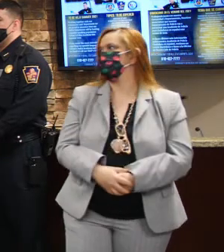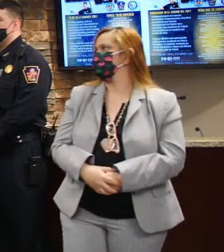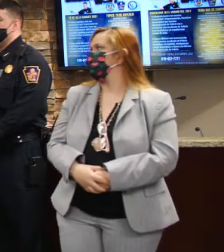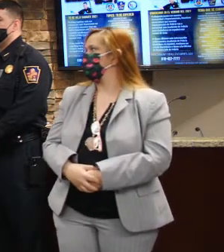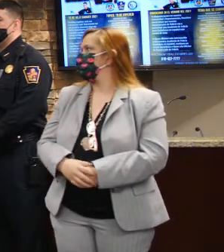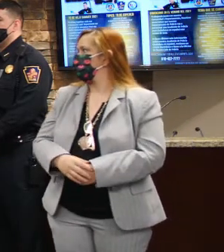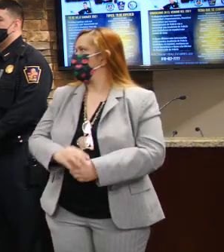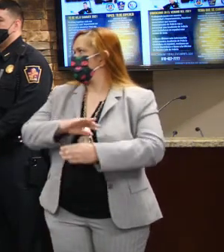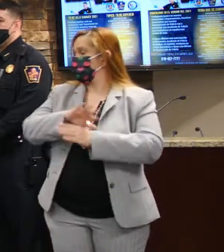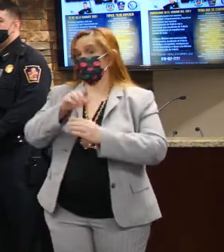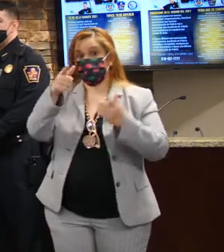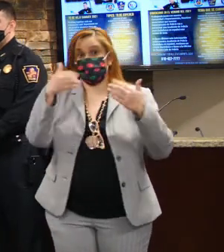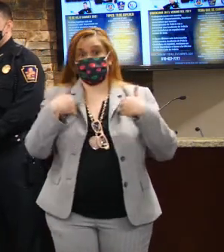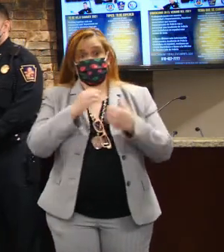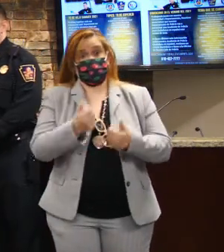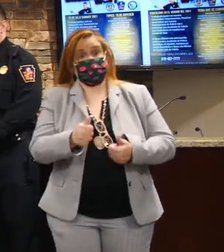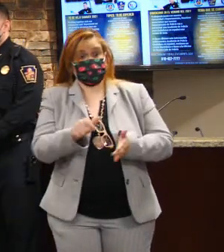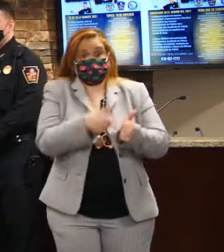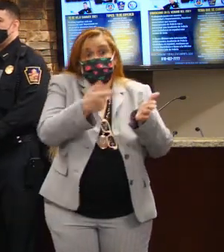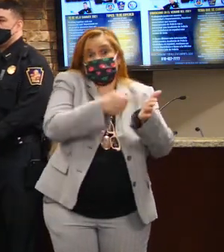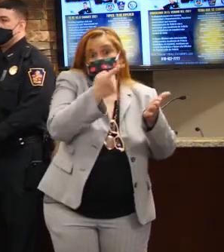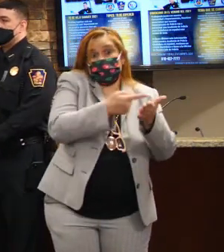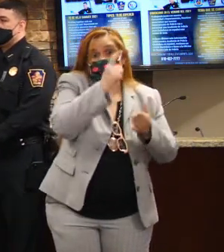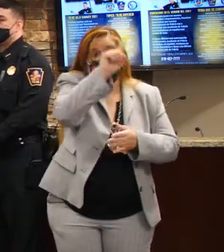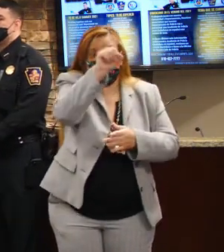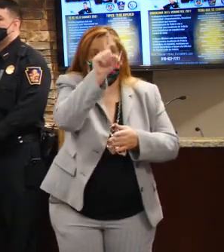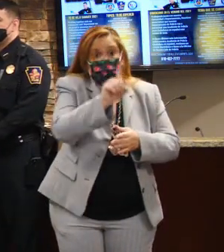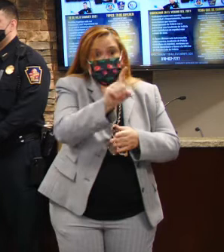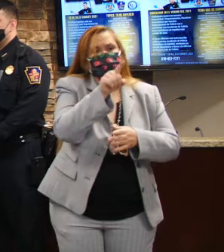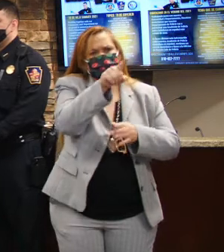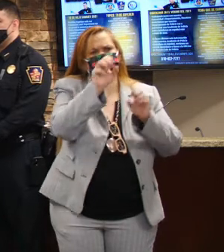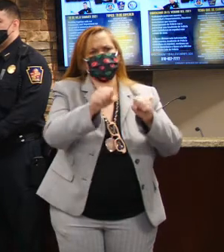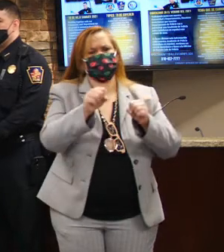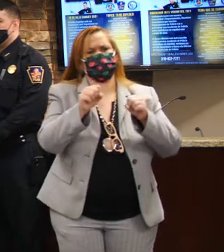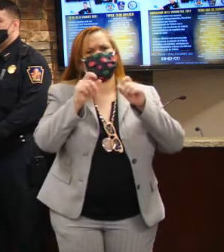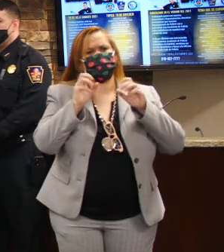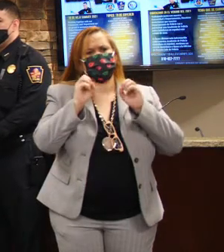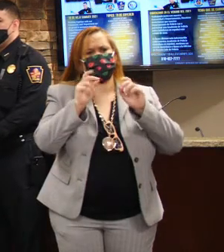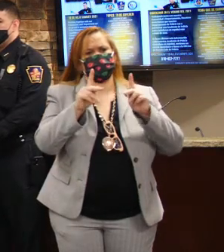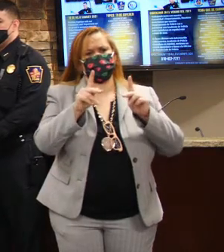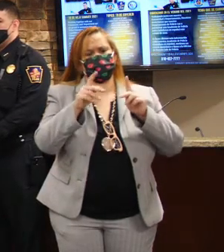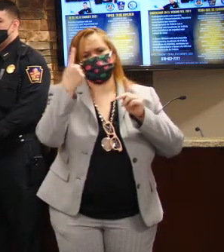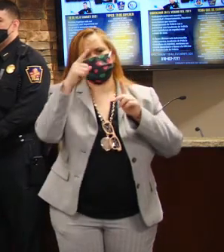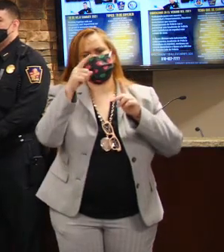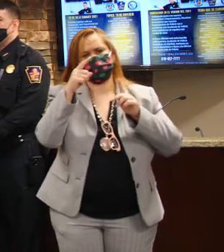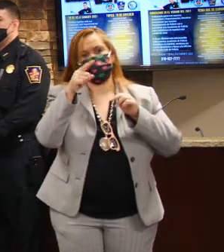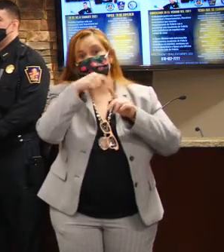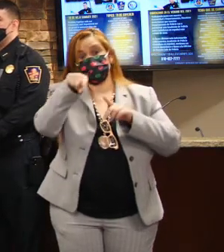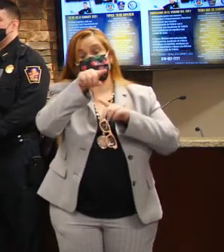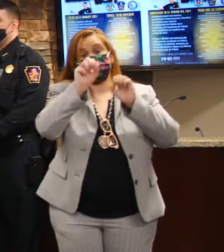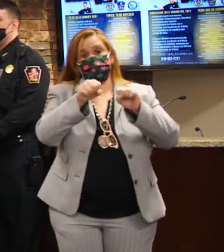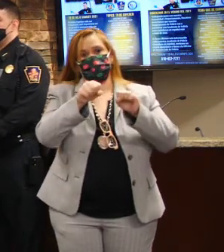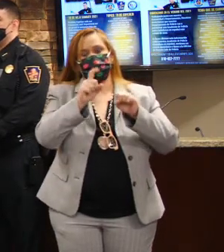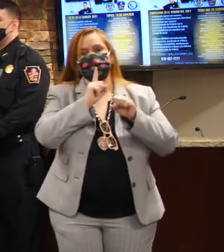Anything else? Just a couple questions about our hiring. I will tell you that we're bringing some very quality applicants with very diverse backgrounds